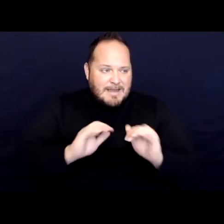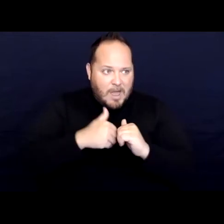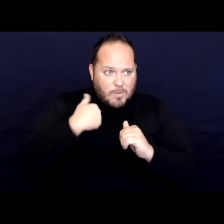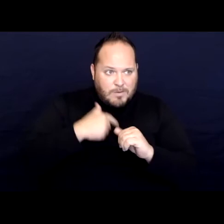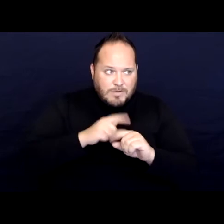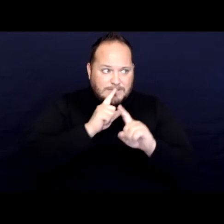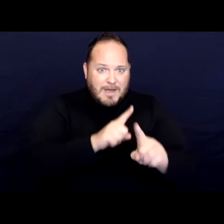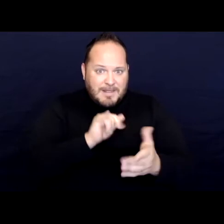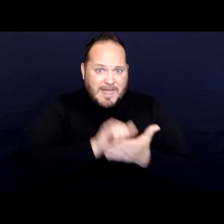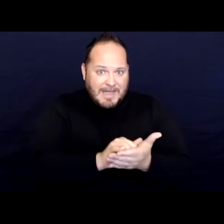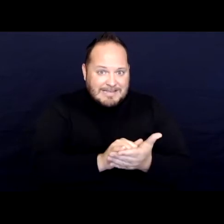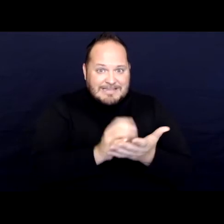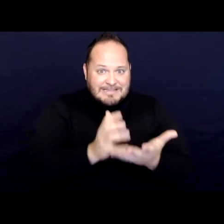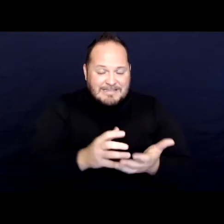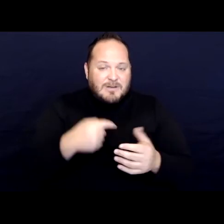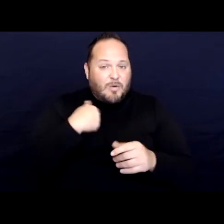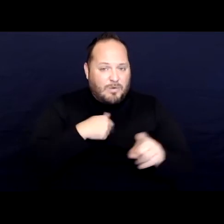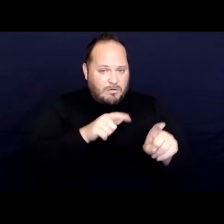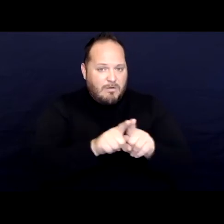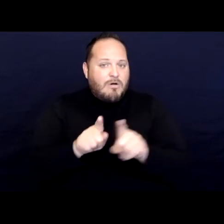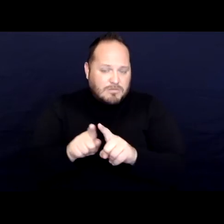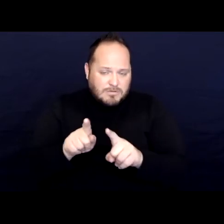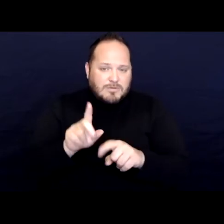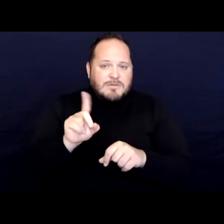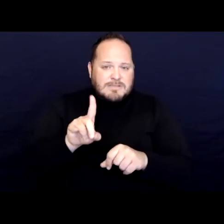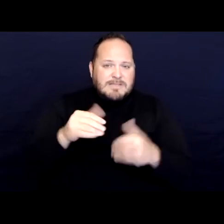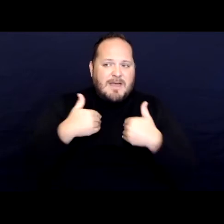had to have this our own sort of